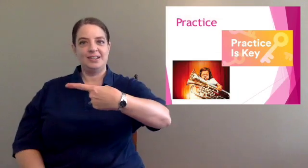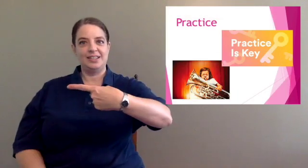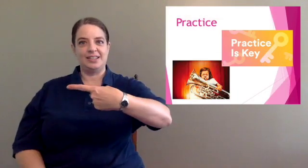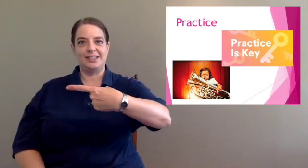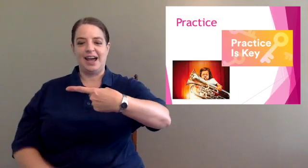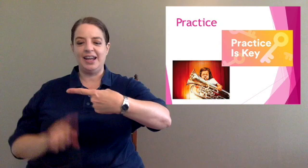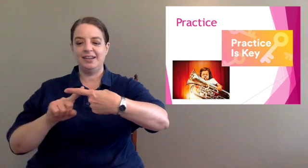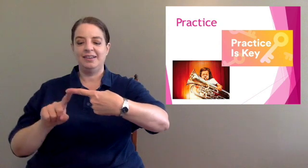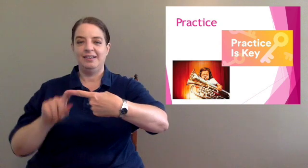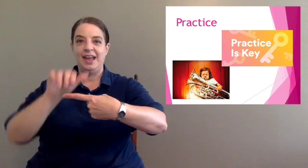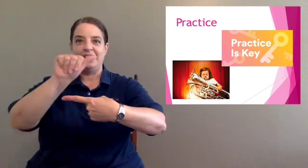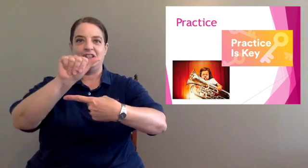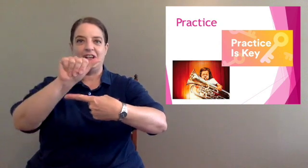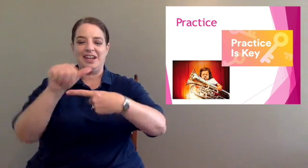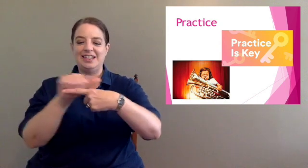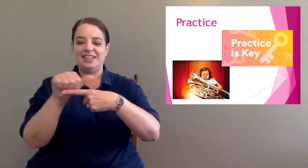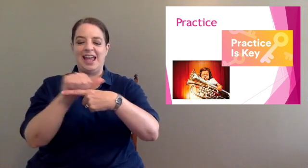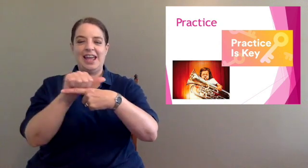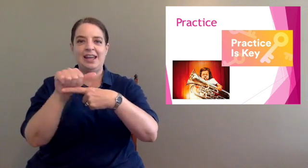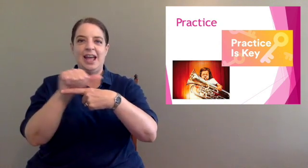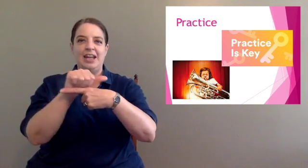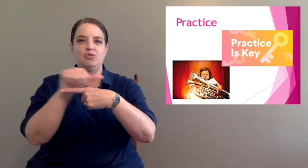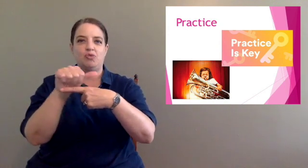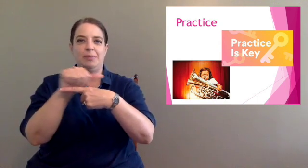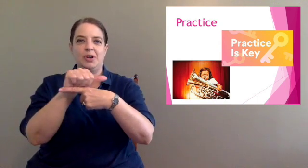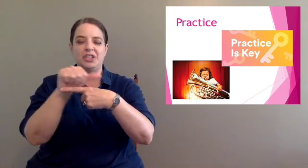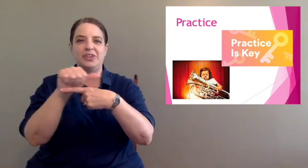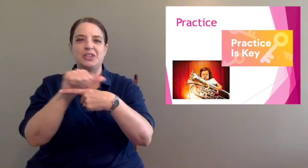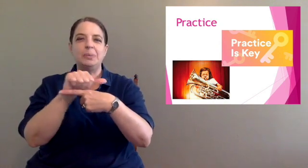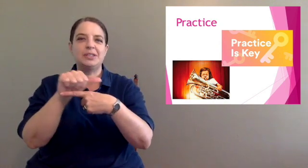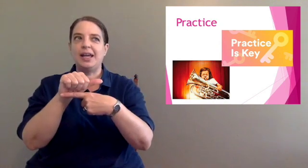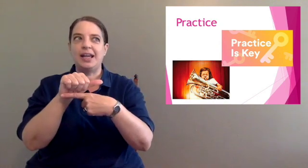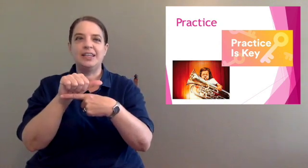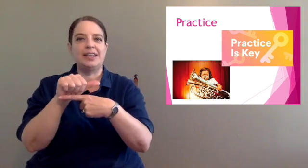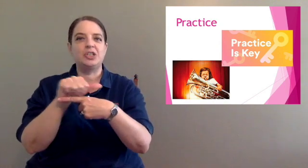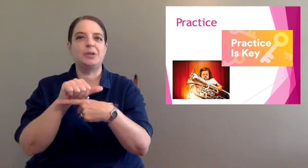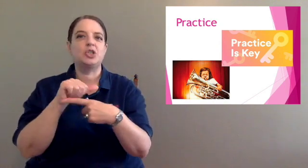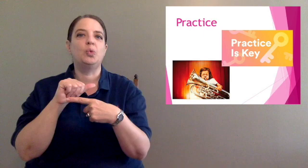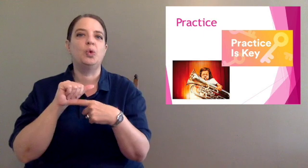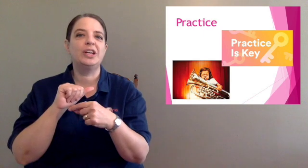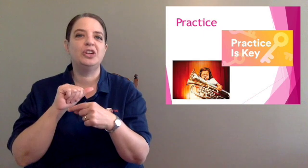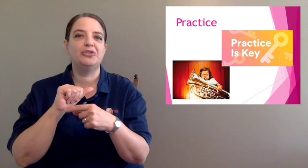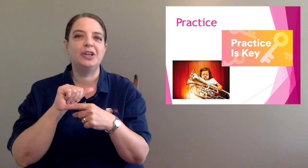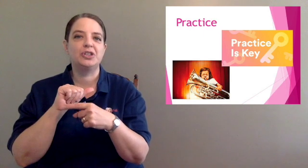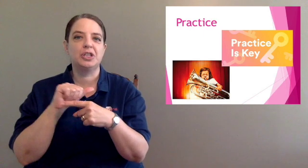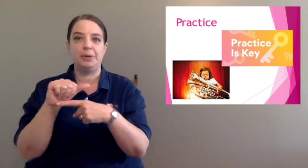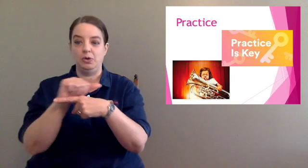the side, and then your other hand is an A, and you rub across your finger. It's almost like, I think of that expression, working your fingers to the bone,